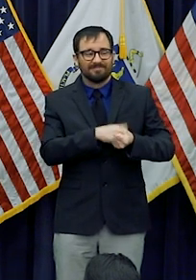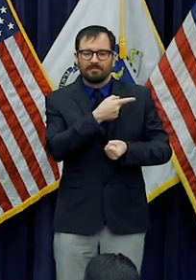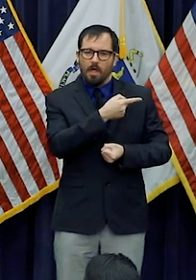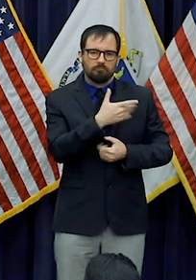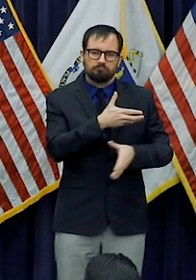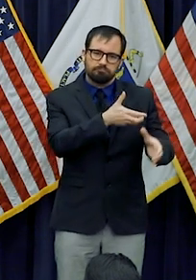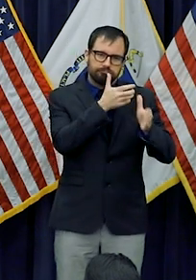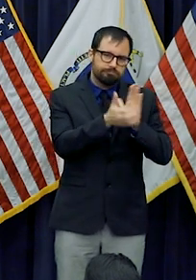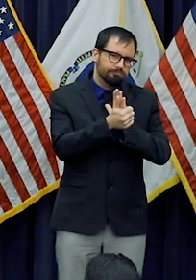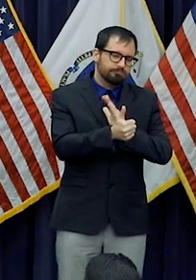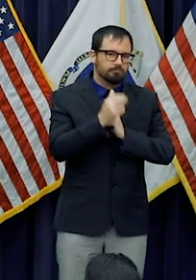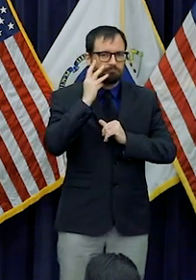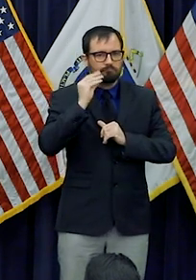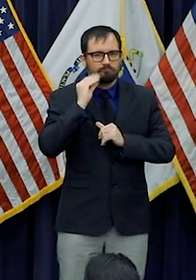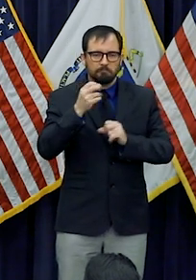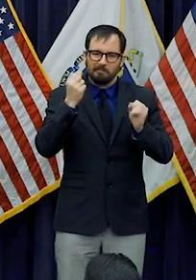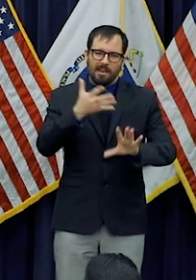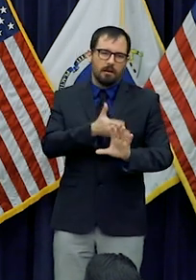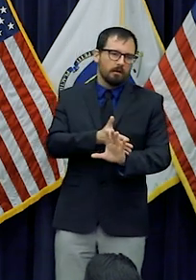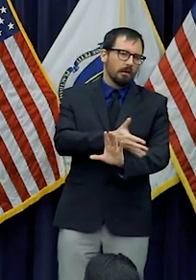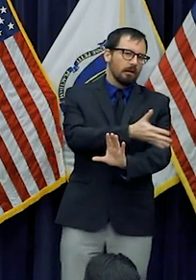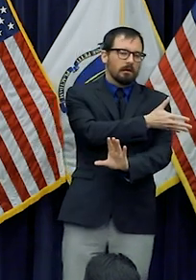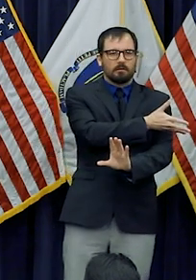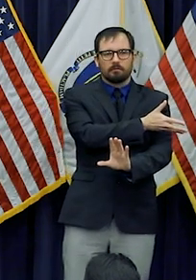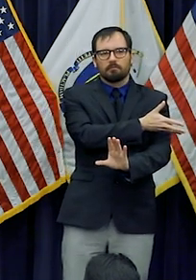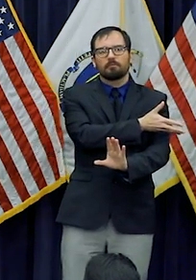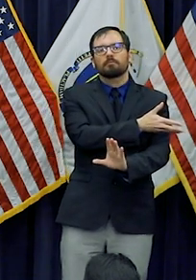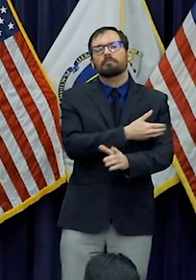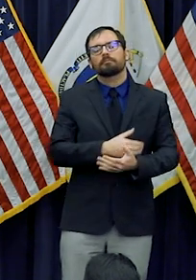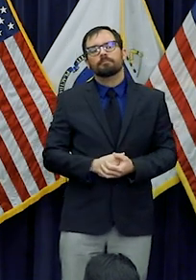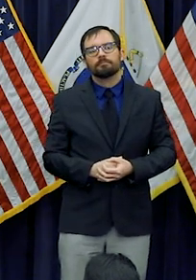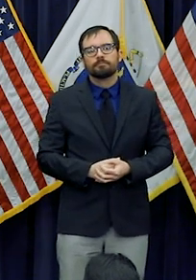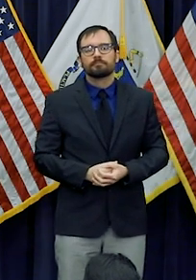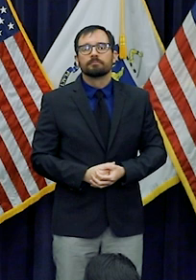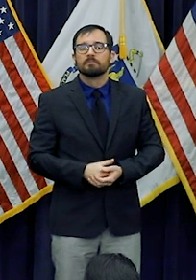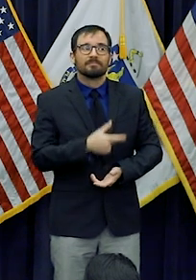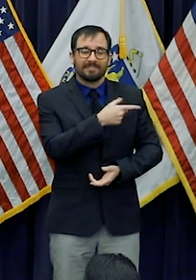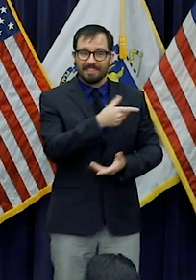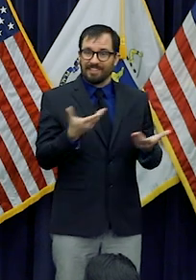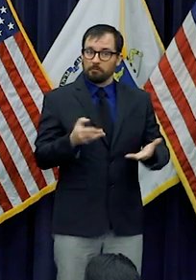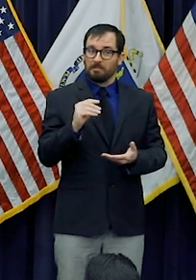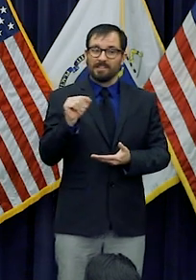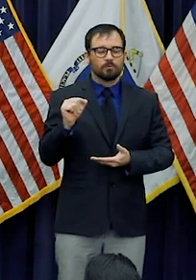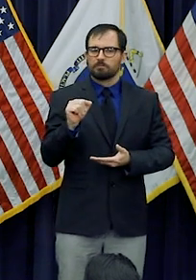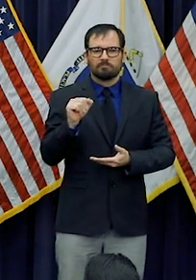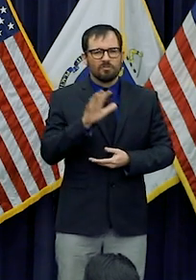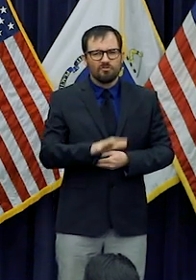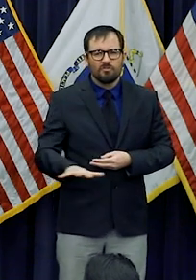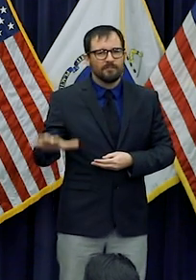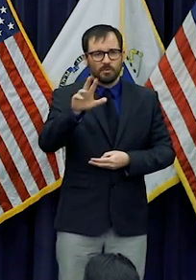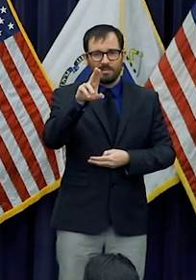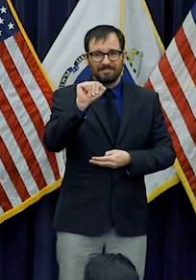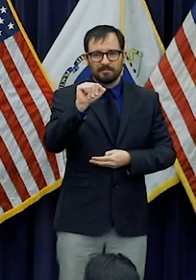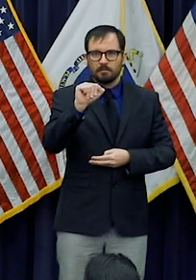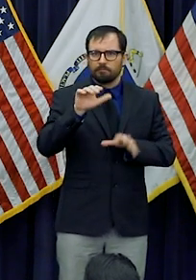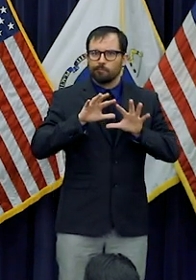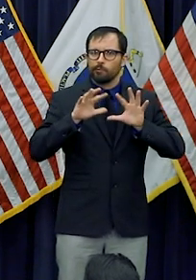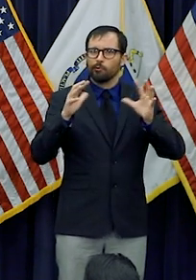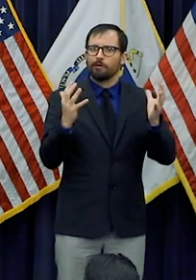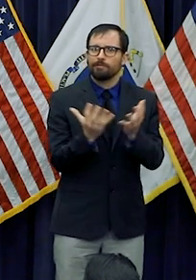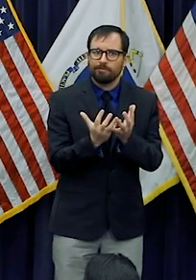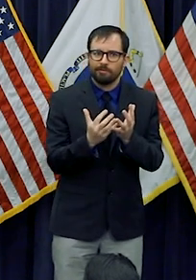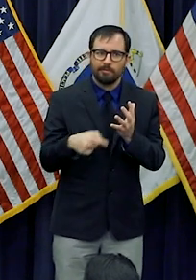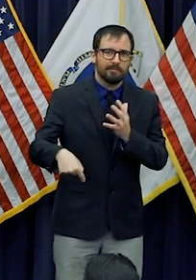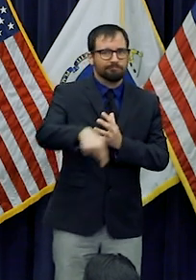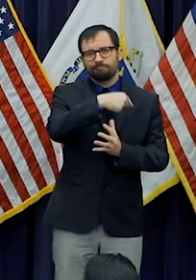of other places around the country and around the globe. And this is obviously a mission that our National Guard could assist with as well.